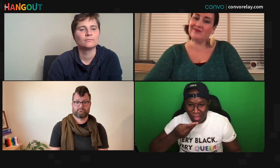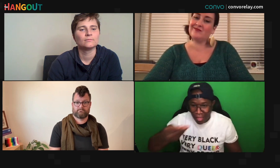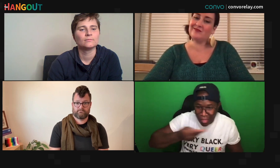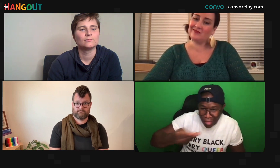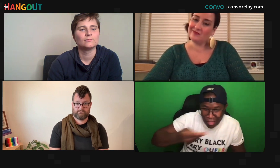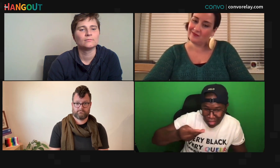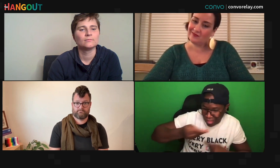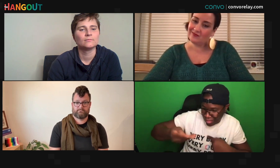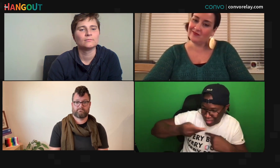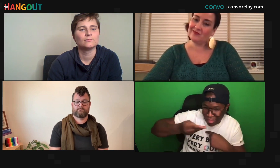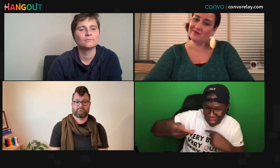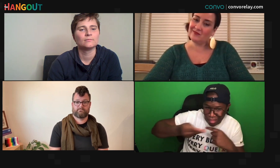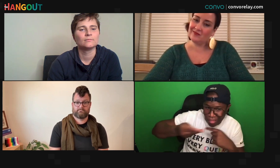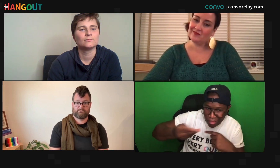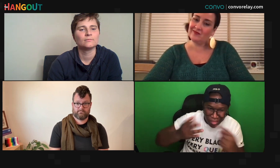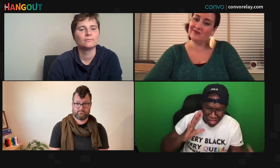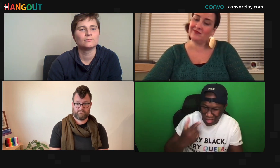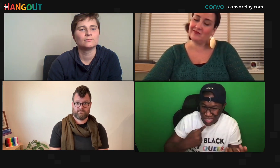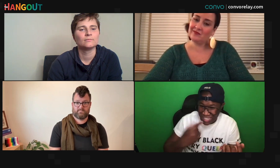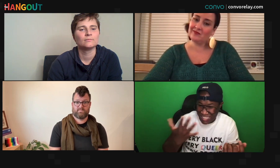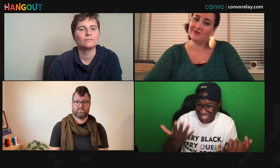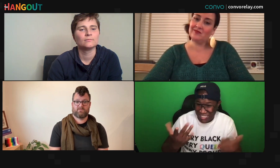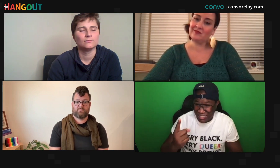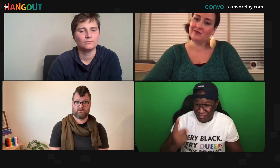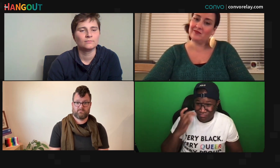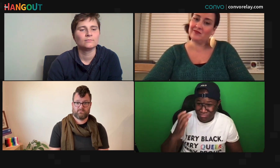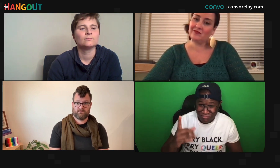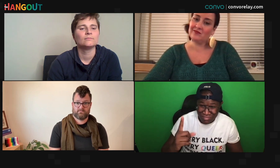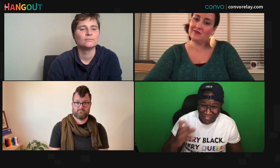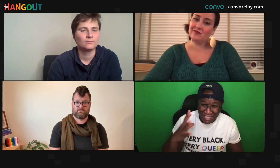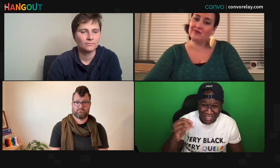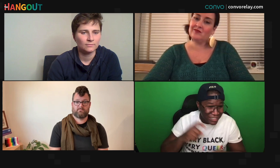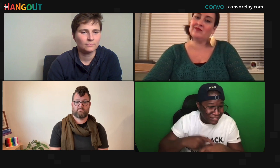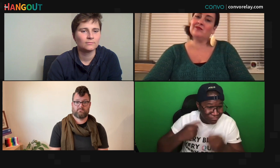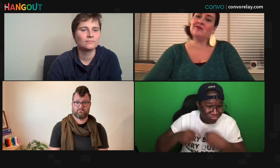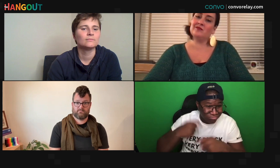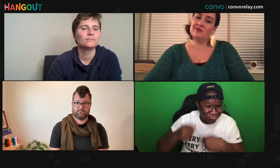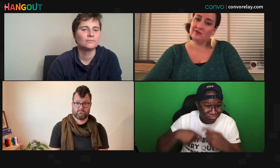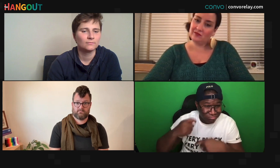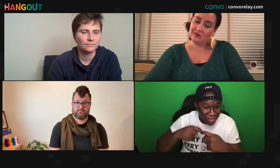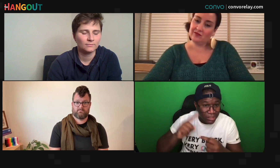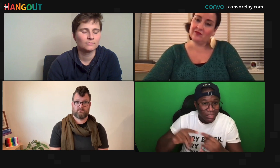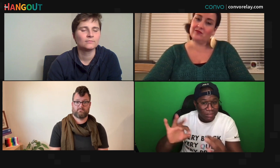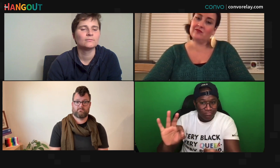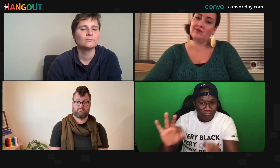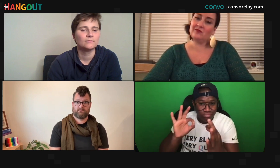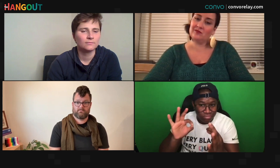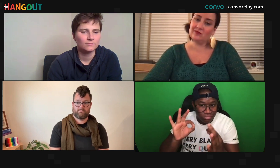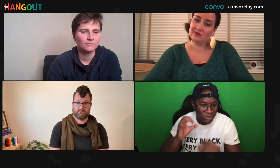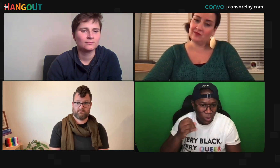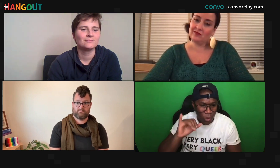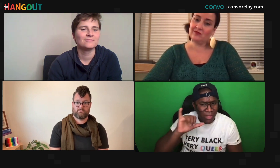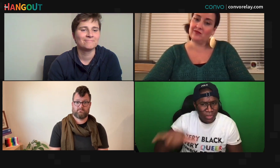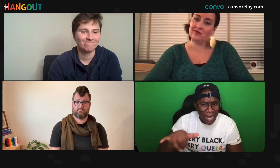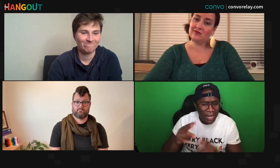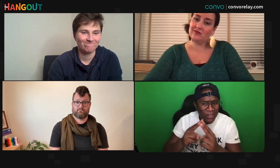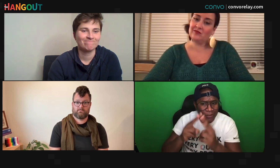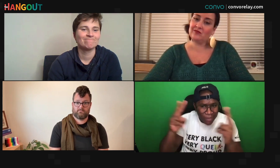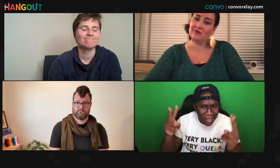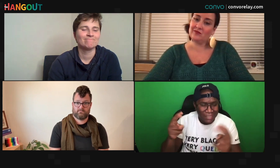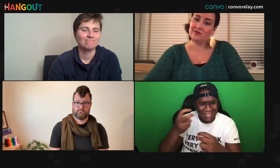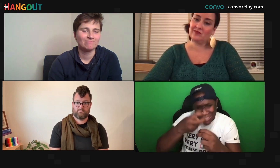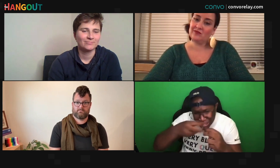the look and the appearance, and it might change constantly, and it'll go back and forth between the author to the illustrator. Could change 100